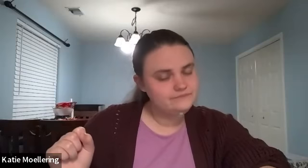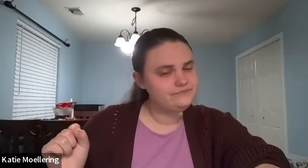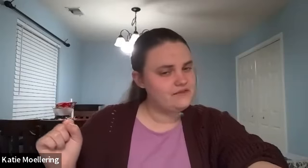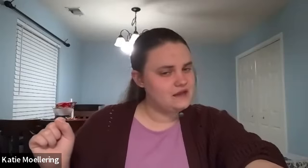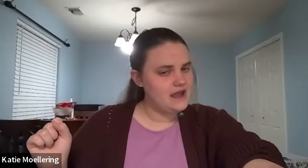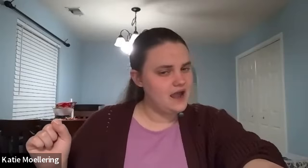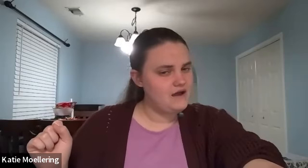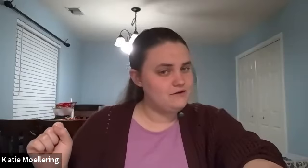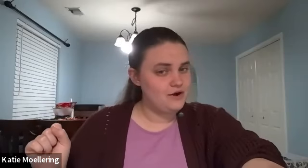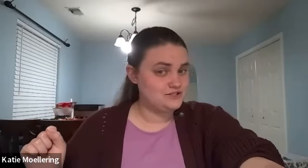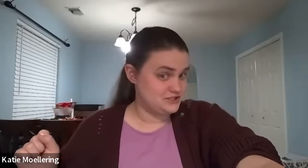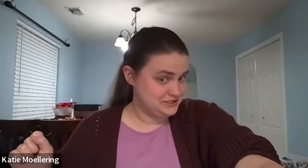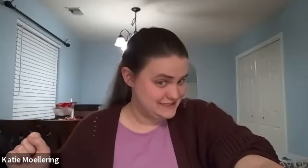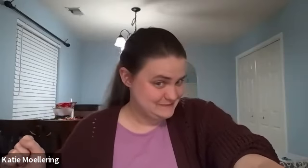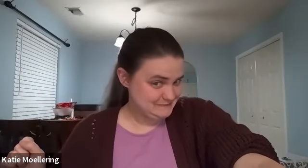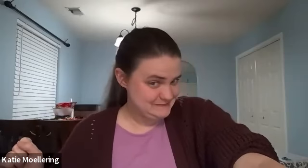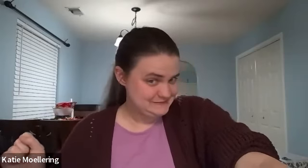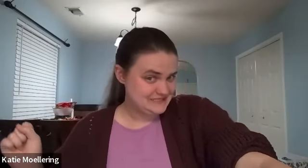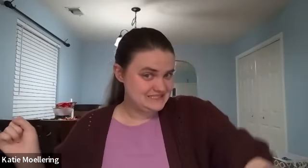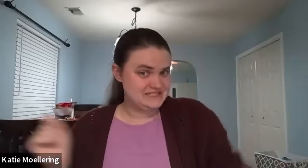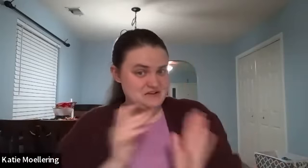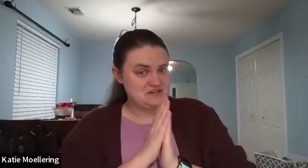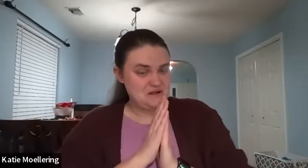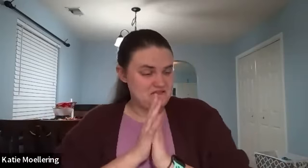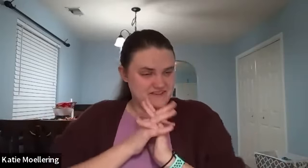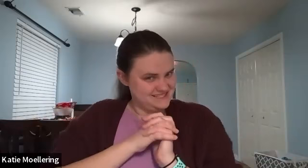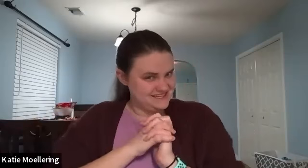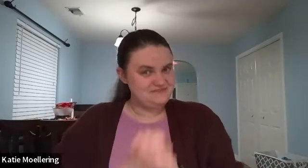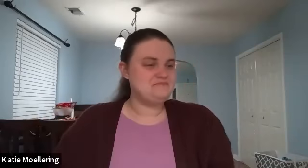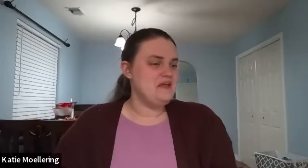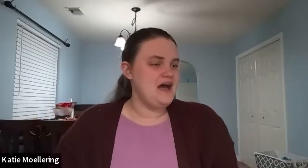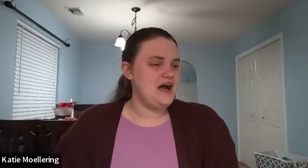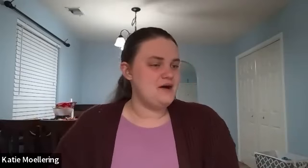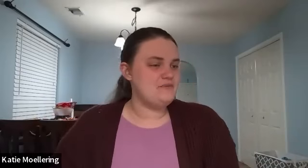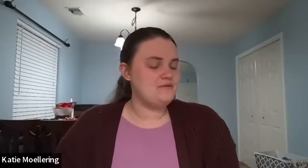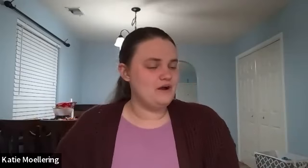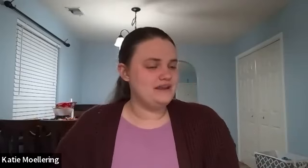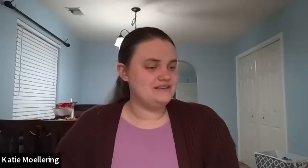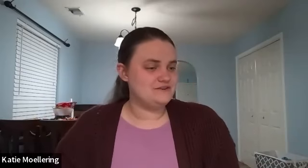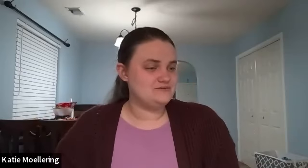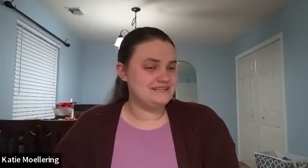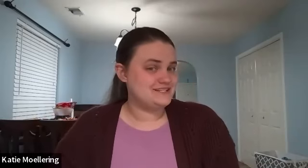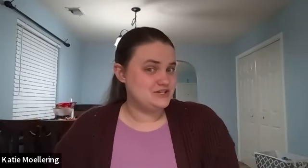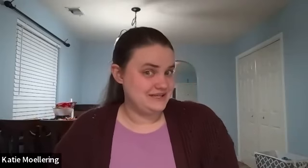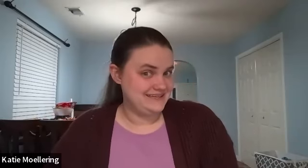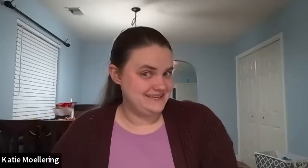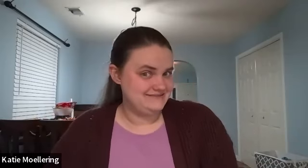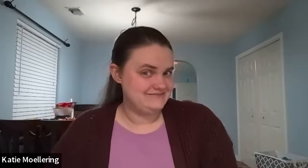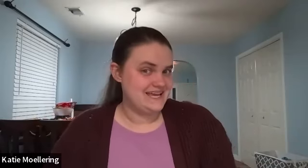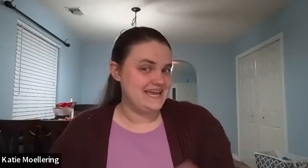4 that I have are desserts. So, you know, the fun stuff. The first one is cookie, and